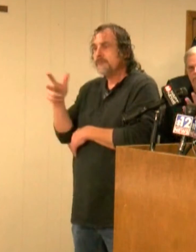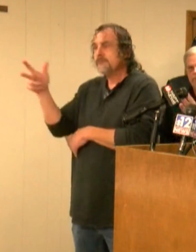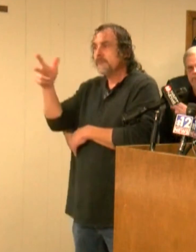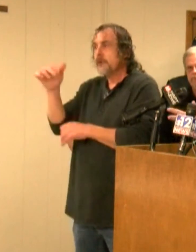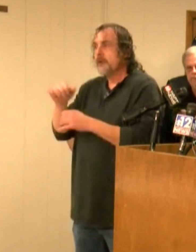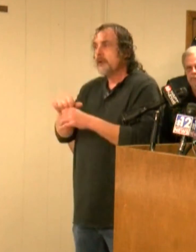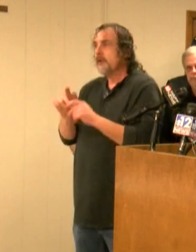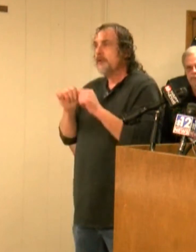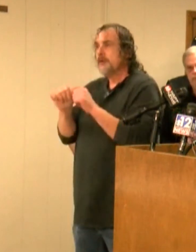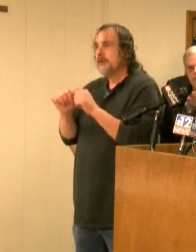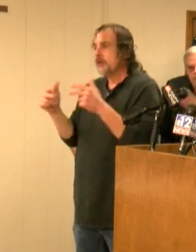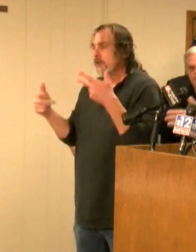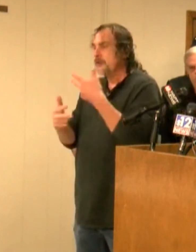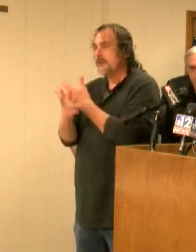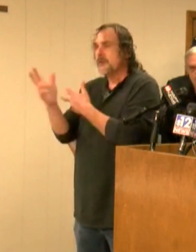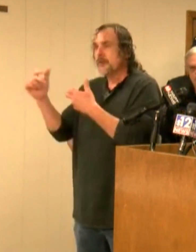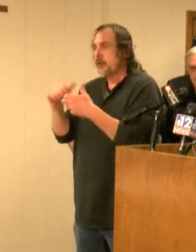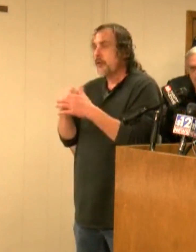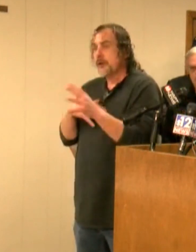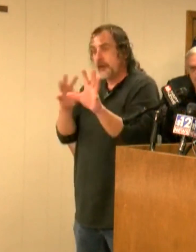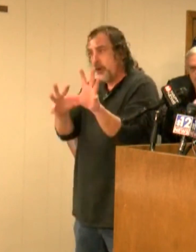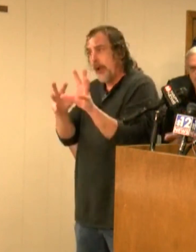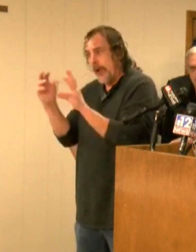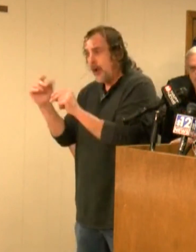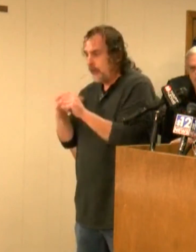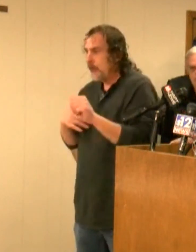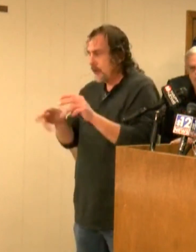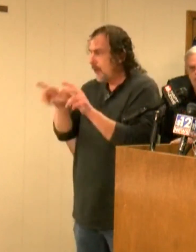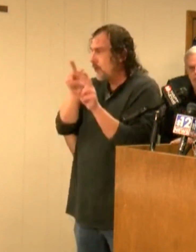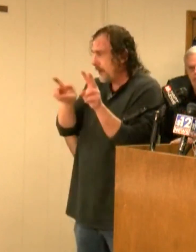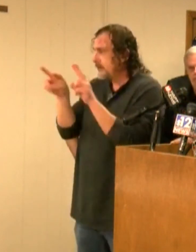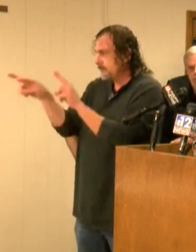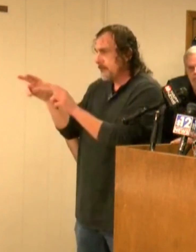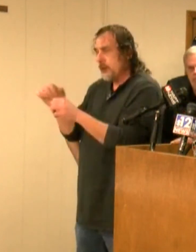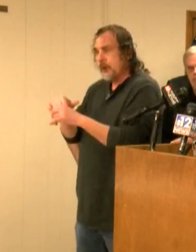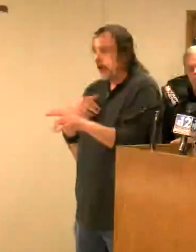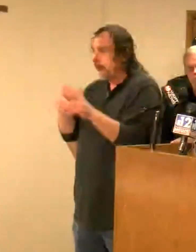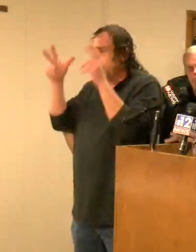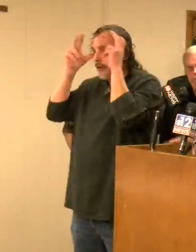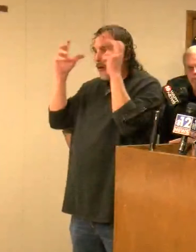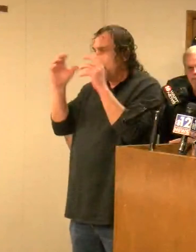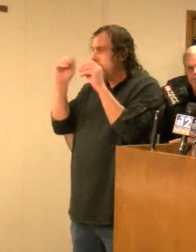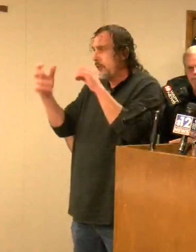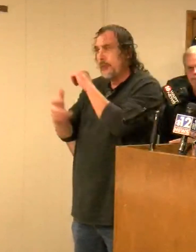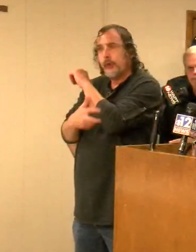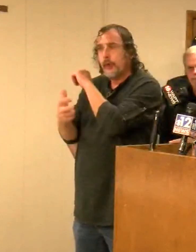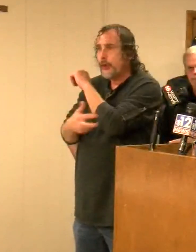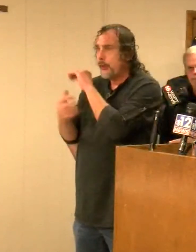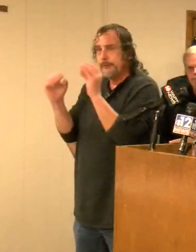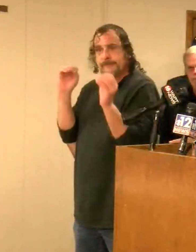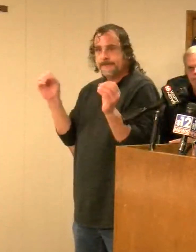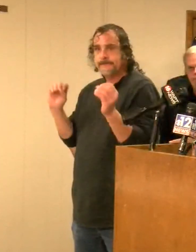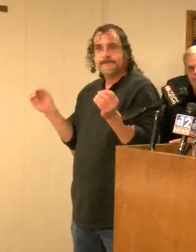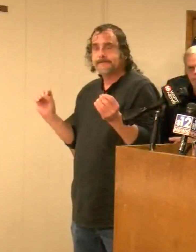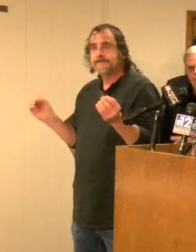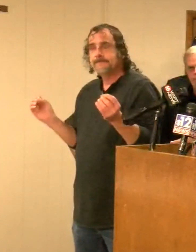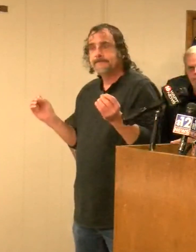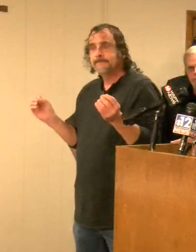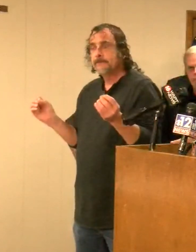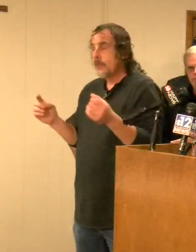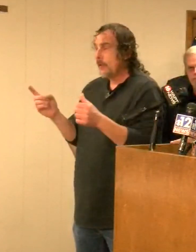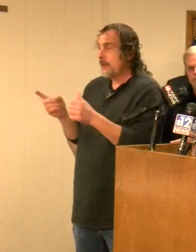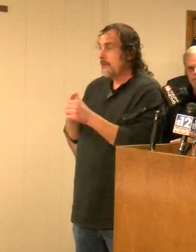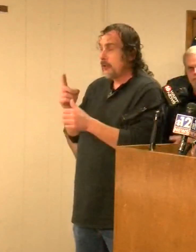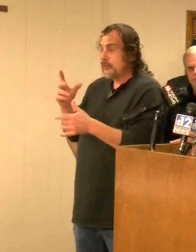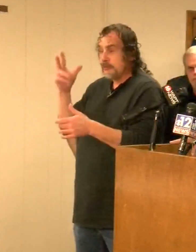they continue to patrol the area when the families leave. So, as far as that, we haven't heard any looting. If first person